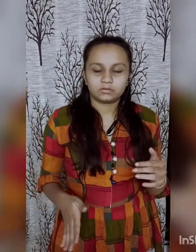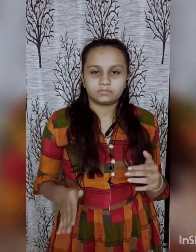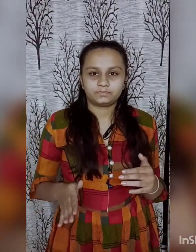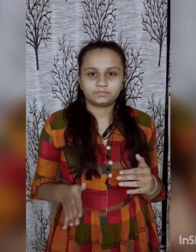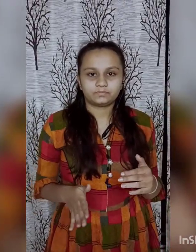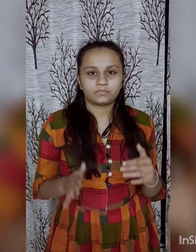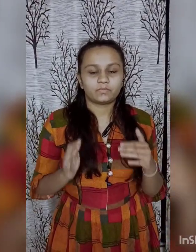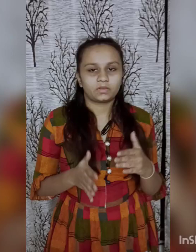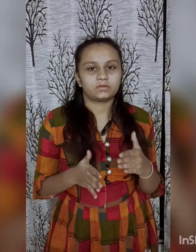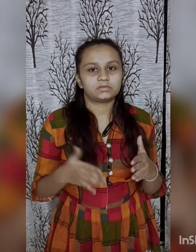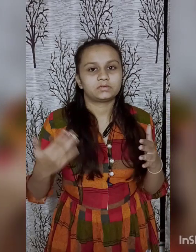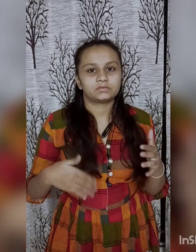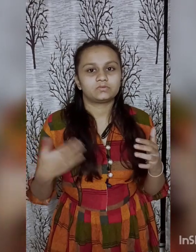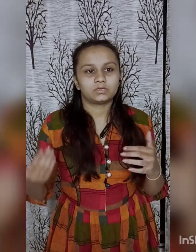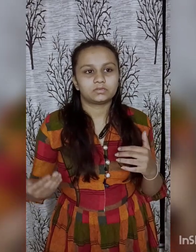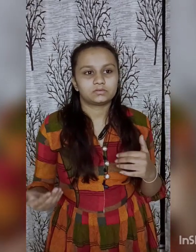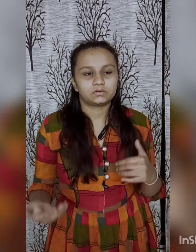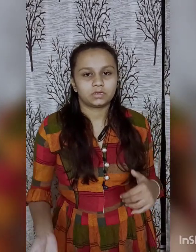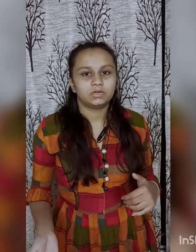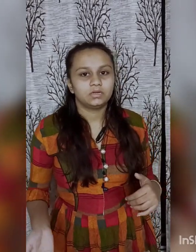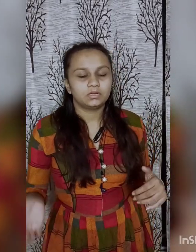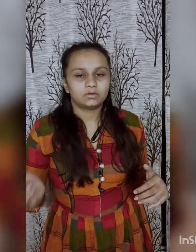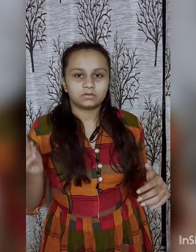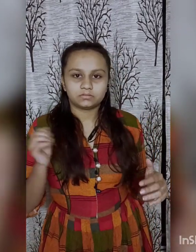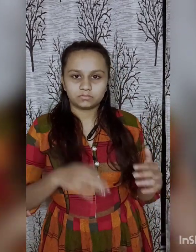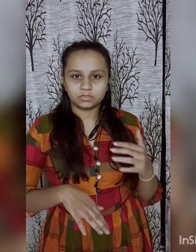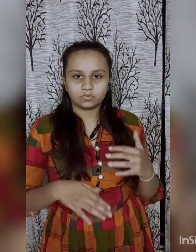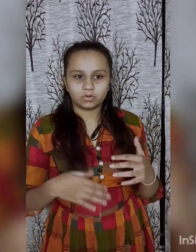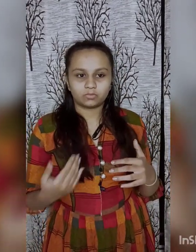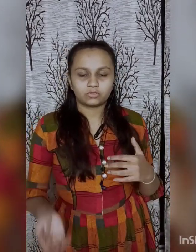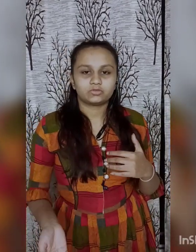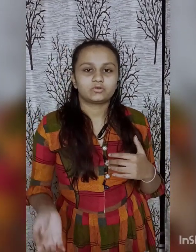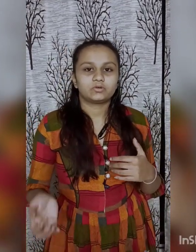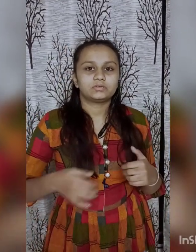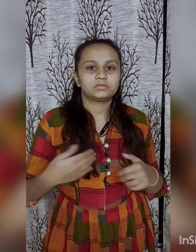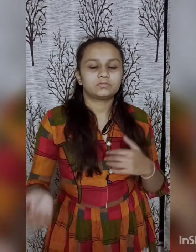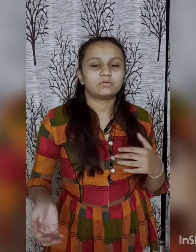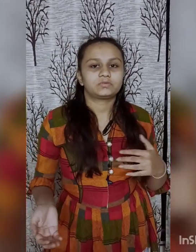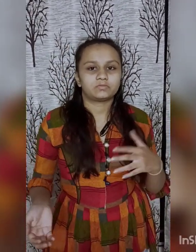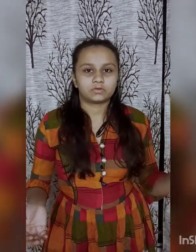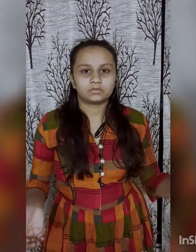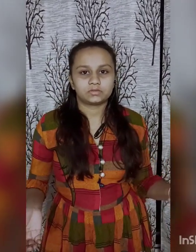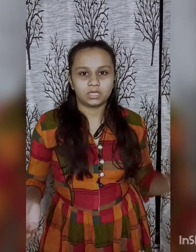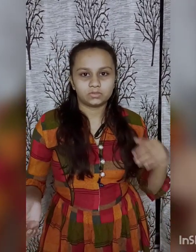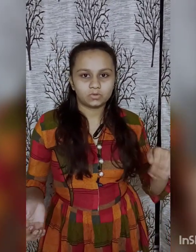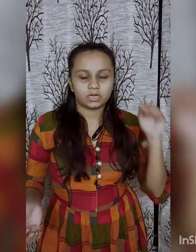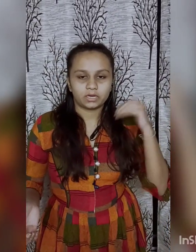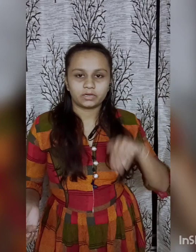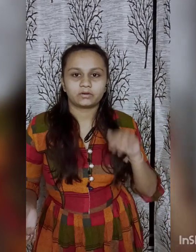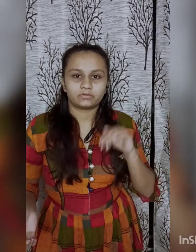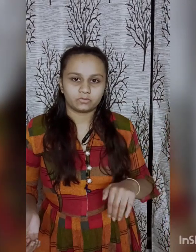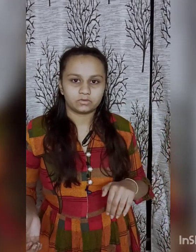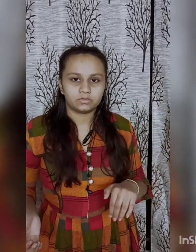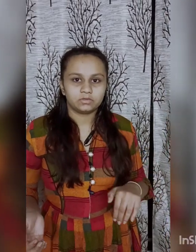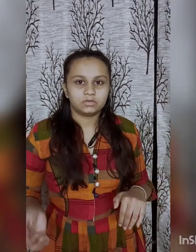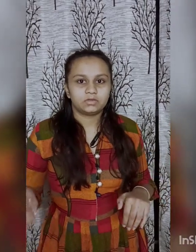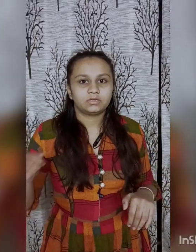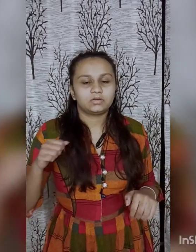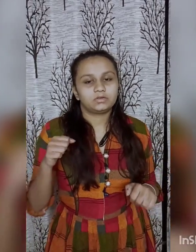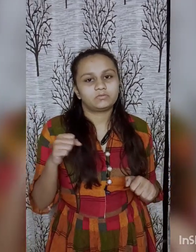of securities leads to credit contraction and open market purchase of securities leads to credit expansion. Both of the